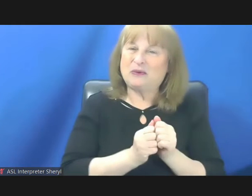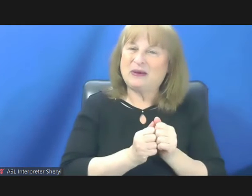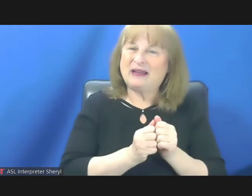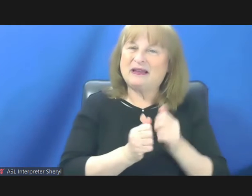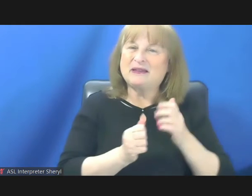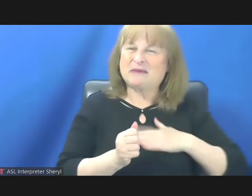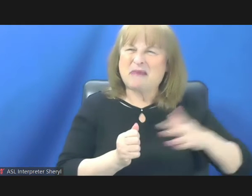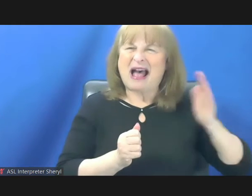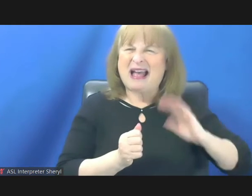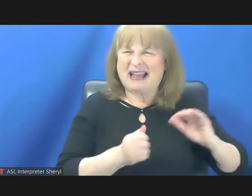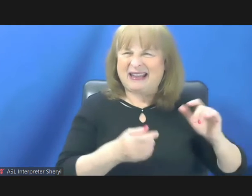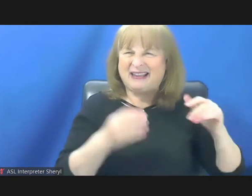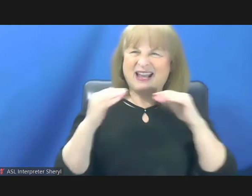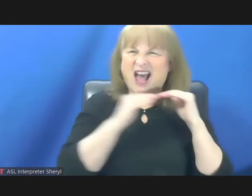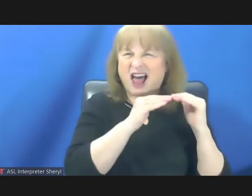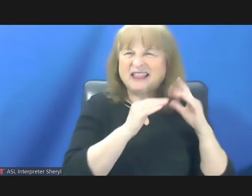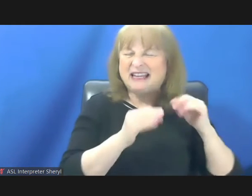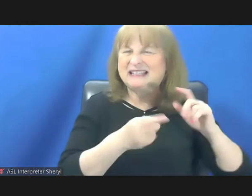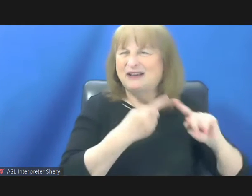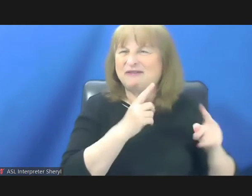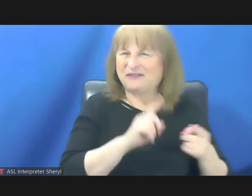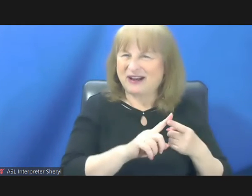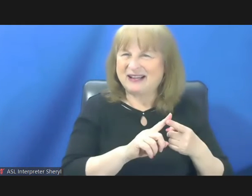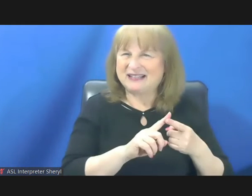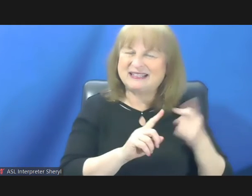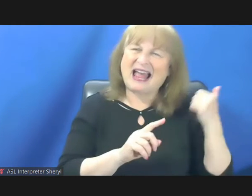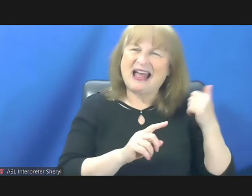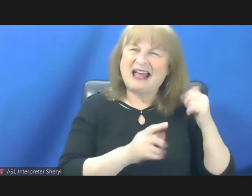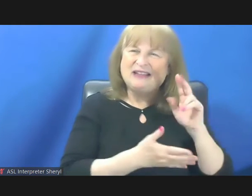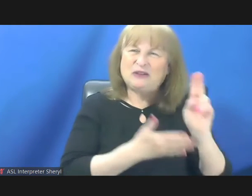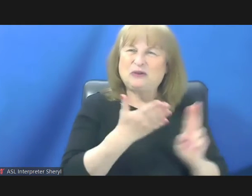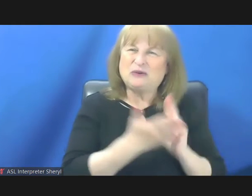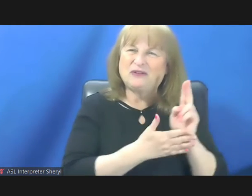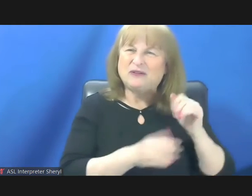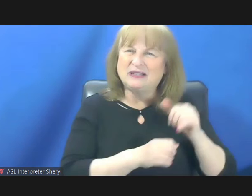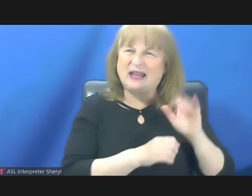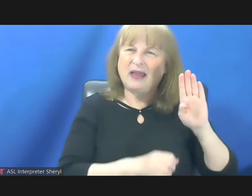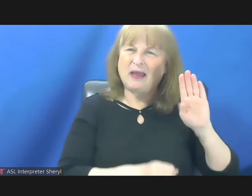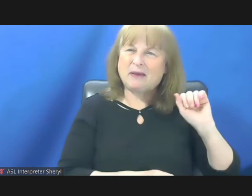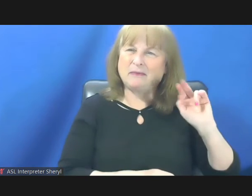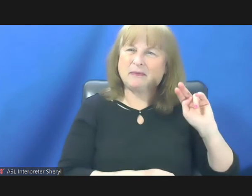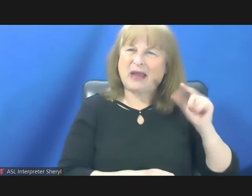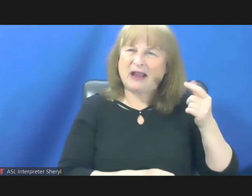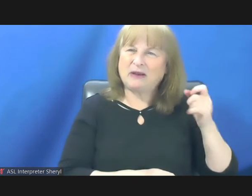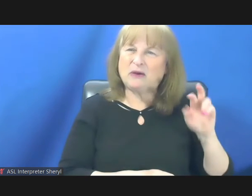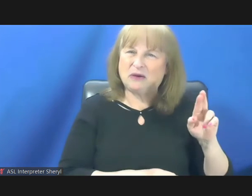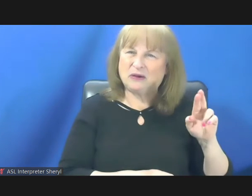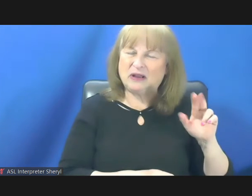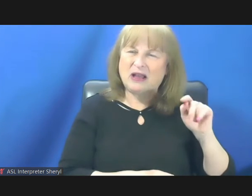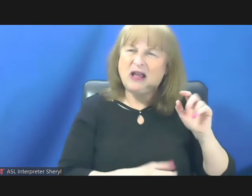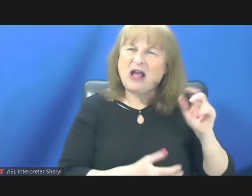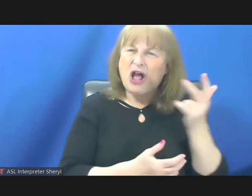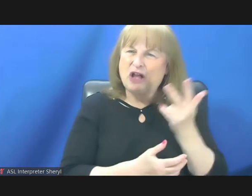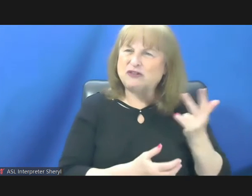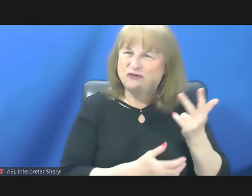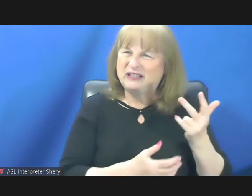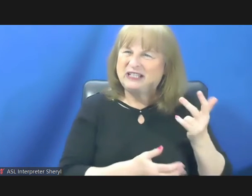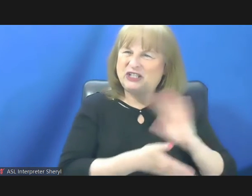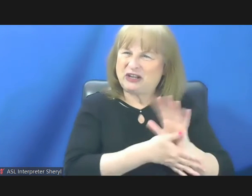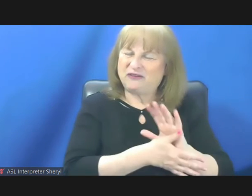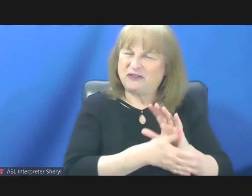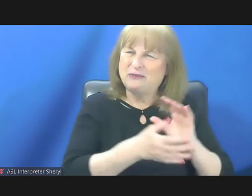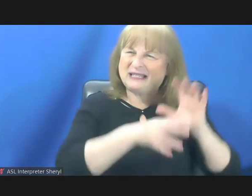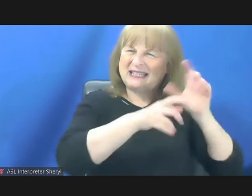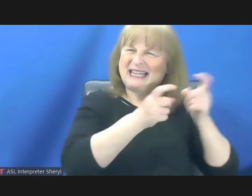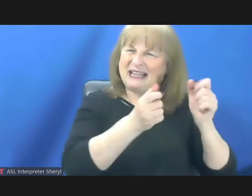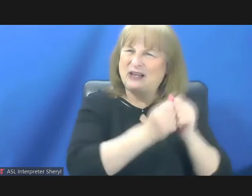then colleagues and friends and then university in Bengal, a trilogy of films to do with ritual that